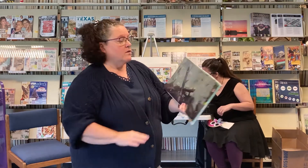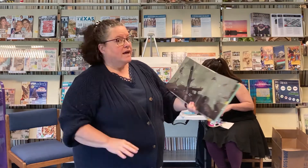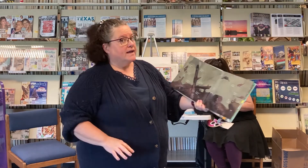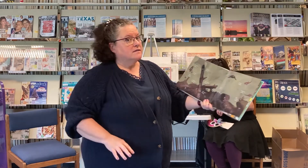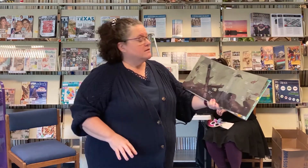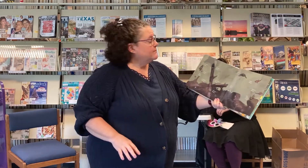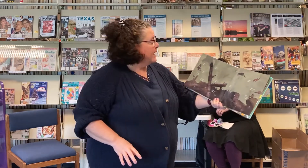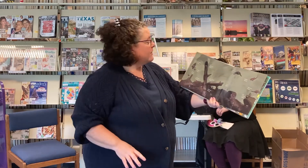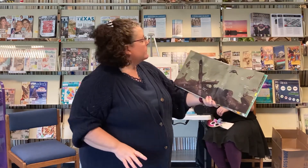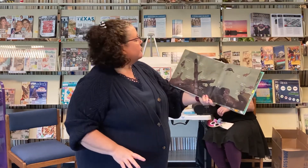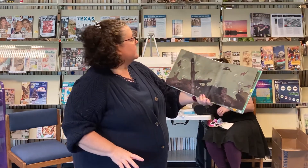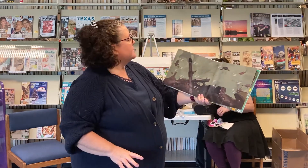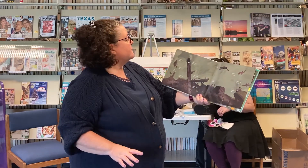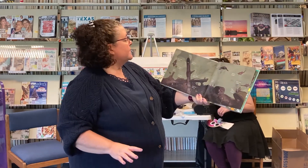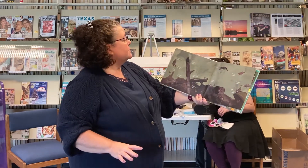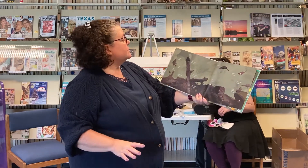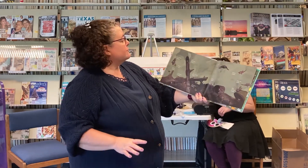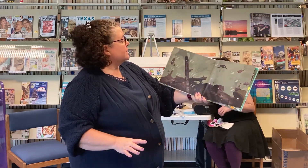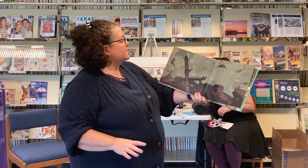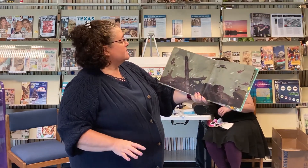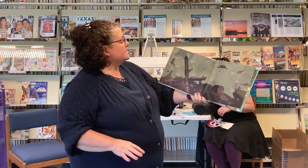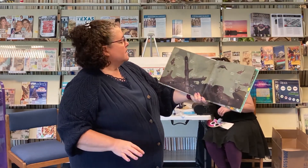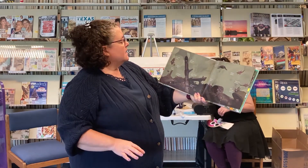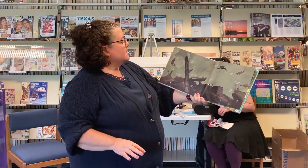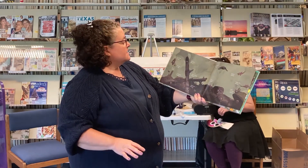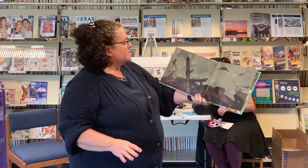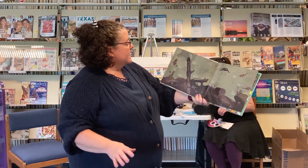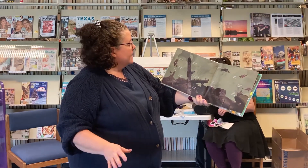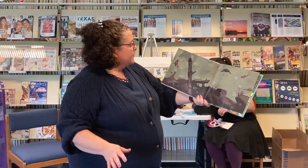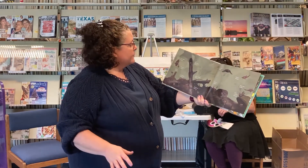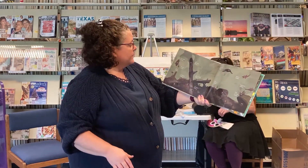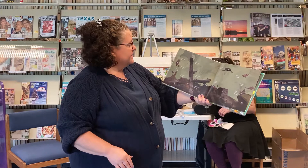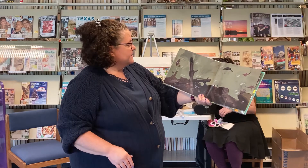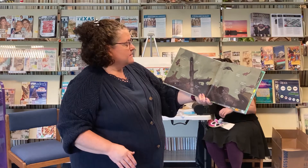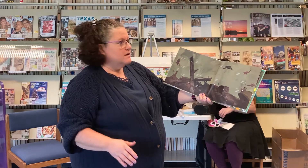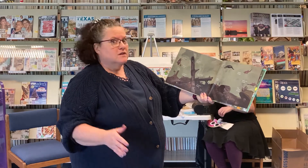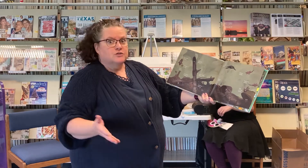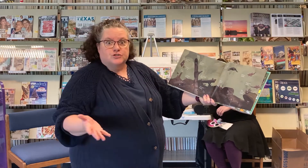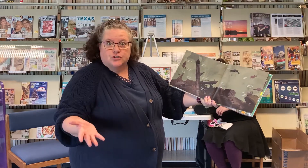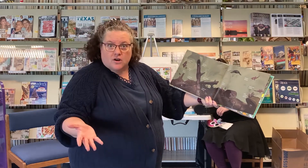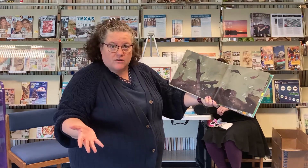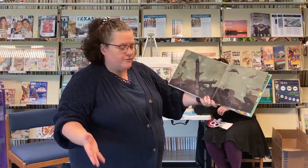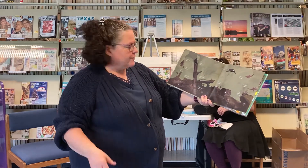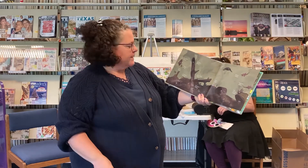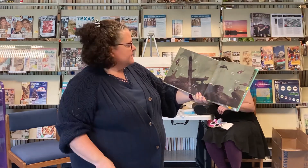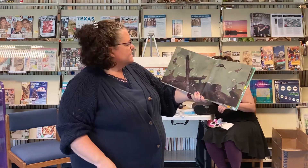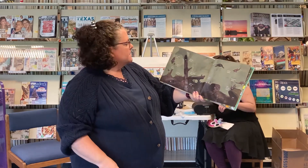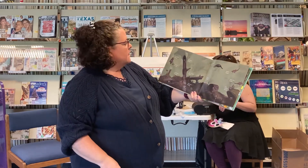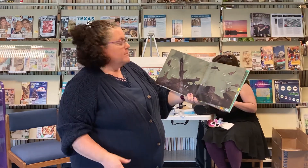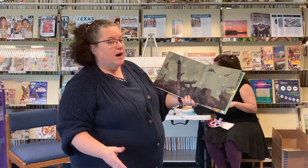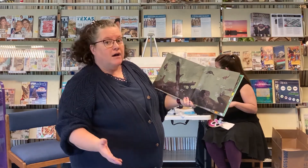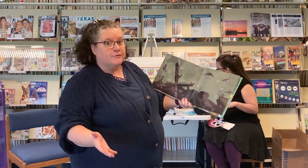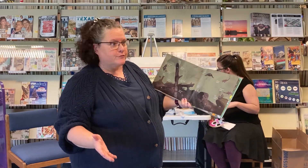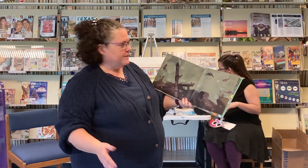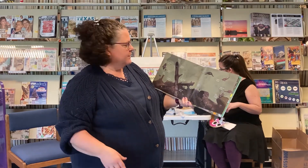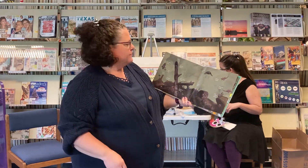Okay, parrotfish freezes, snapper freezes, shark freezes, pufferfish